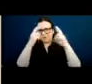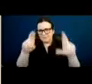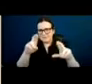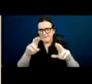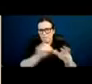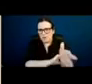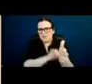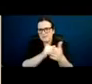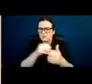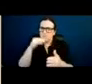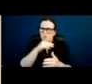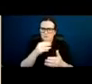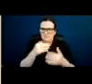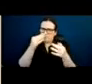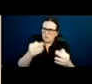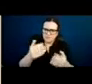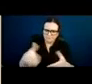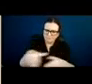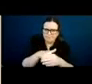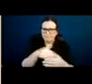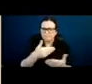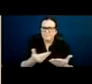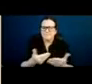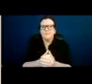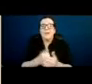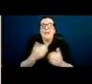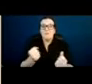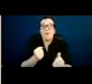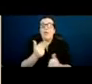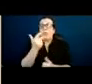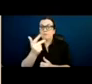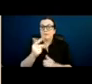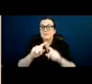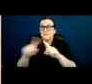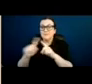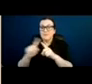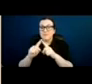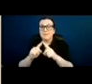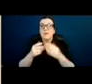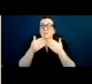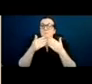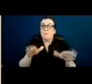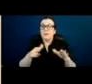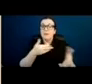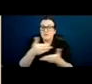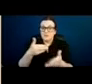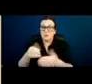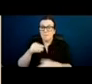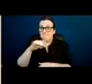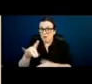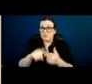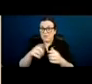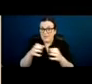fore. My department held three accessible online public consultation events in March and April this year.